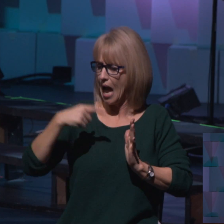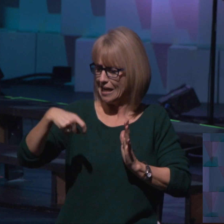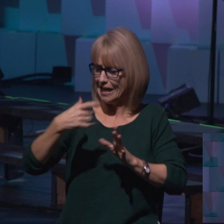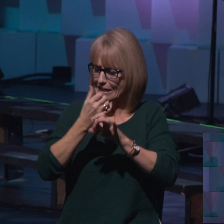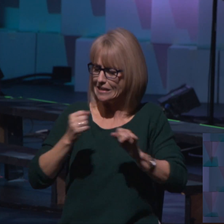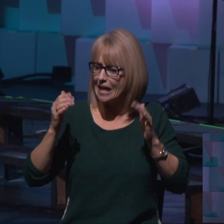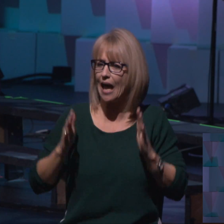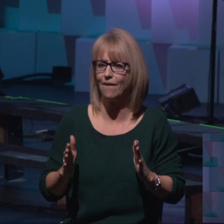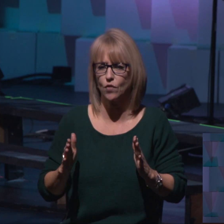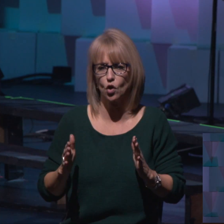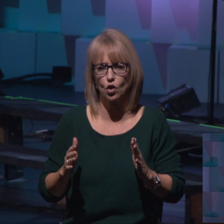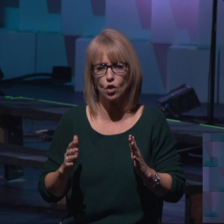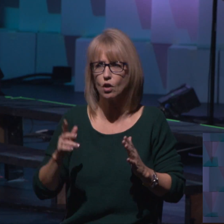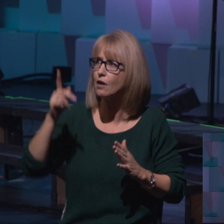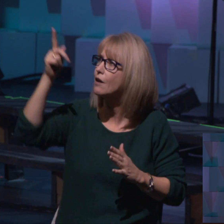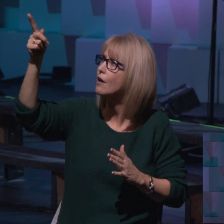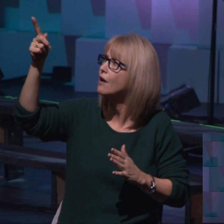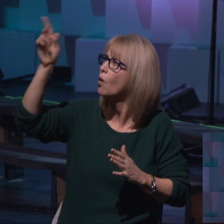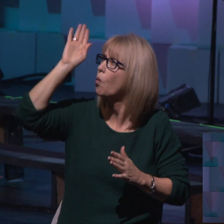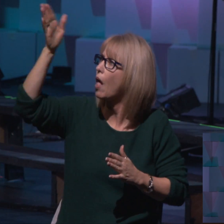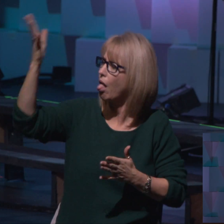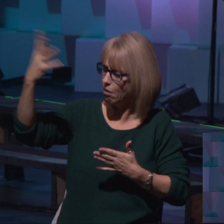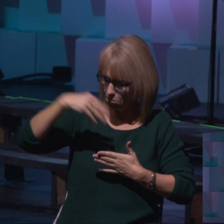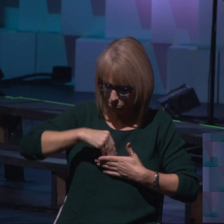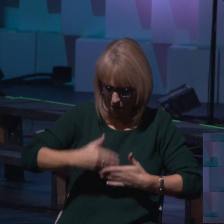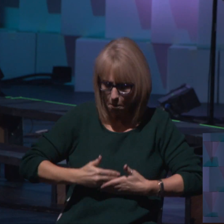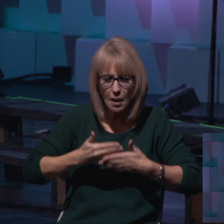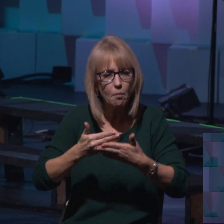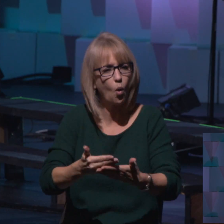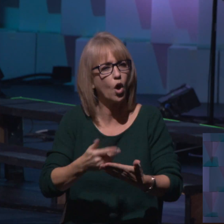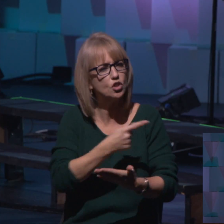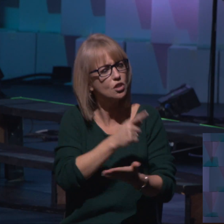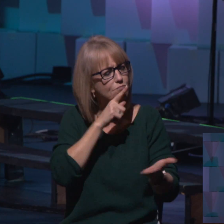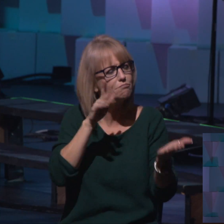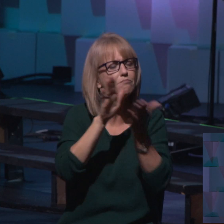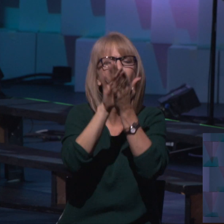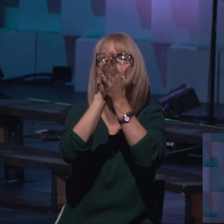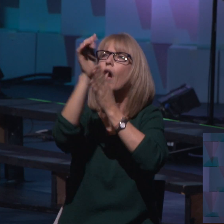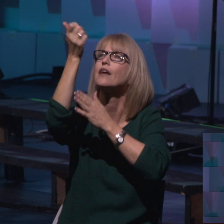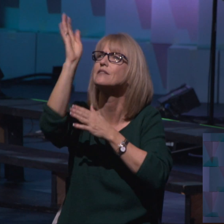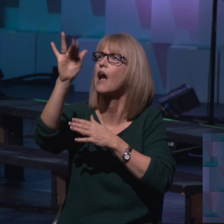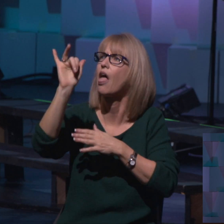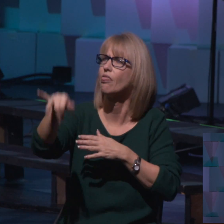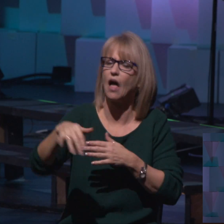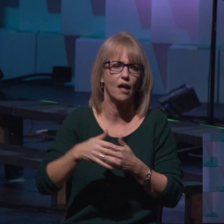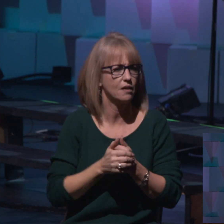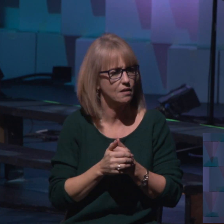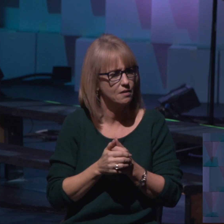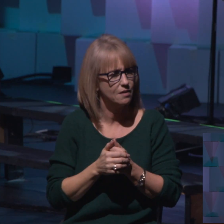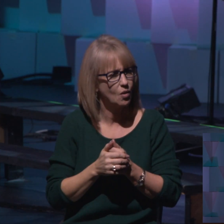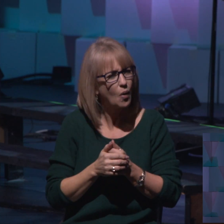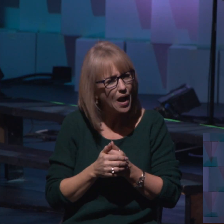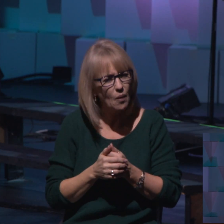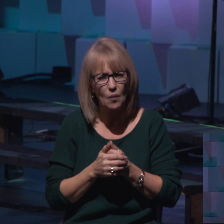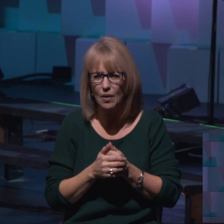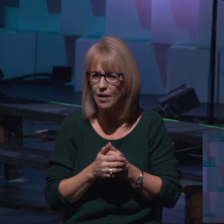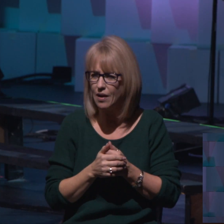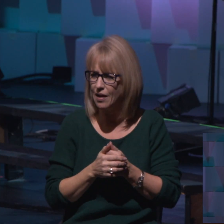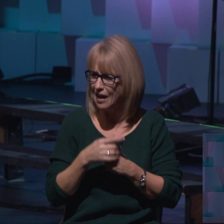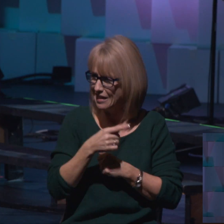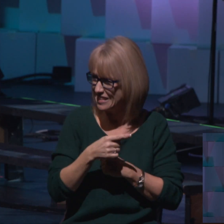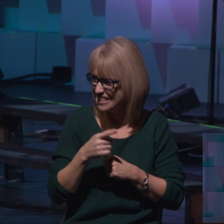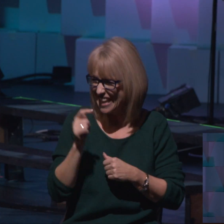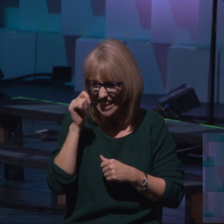process, and that her Savior is going to come, and for that she magnifies God. Now here's Mary, this